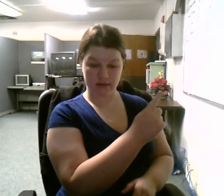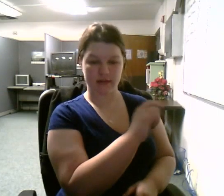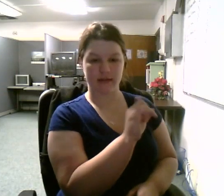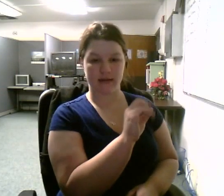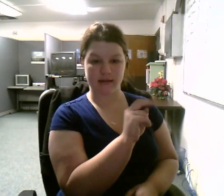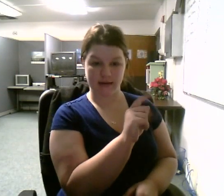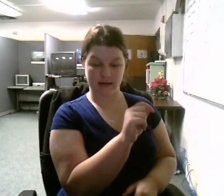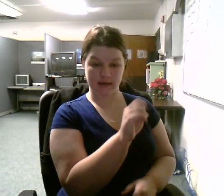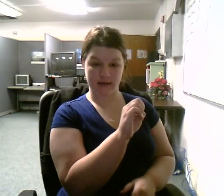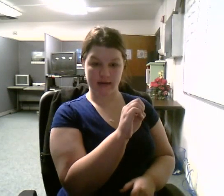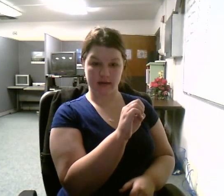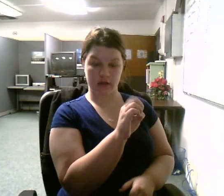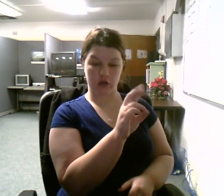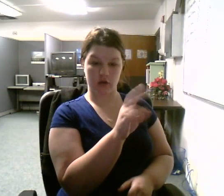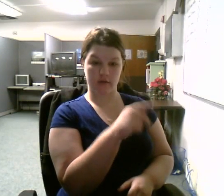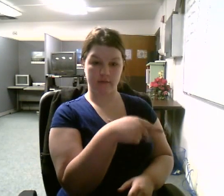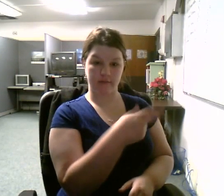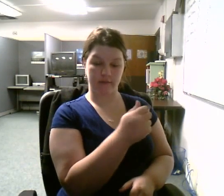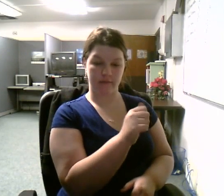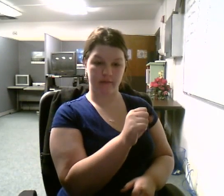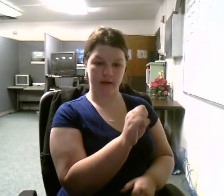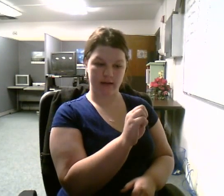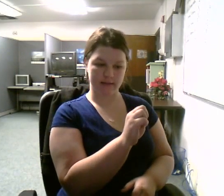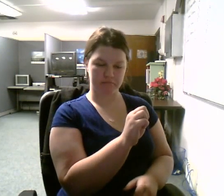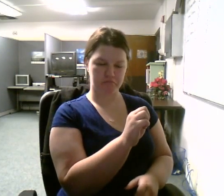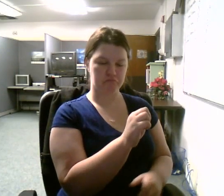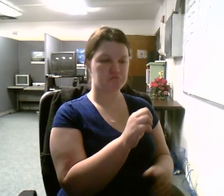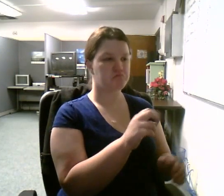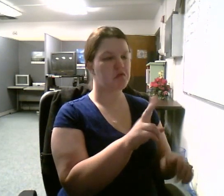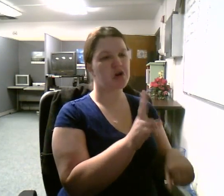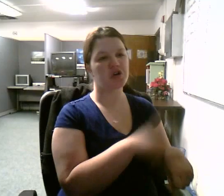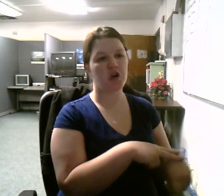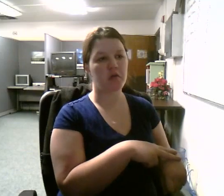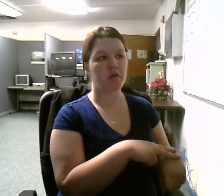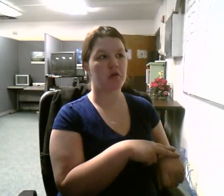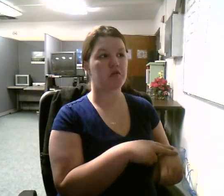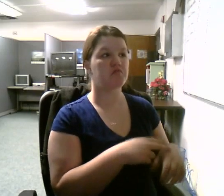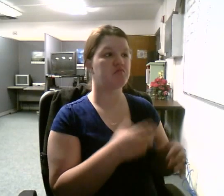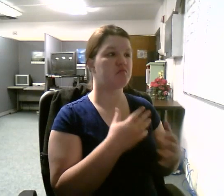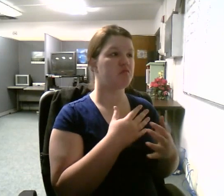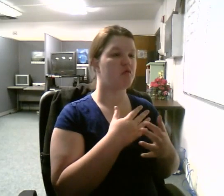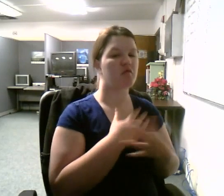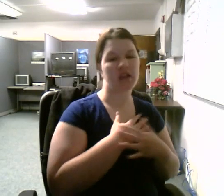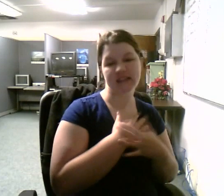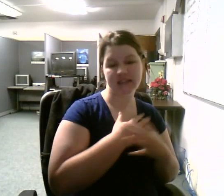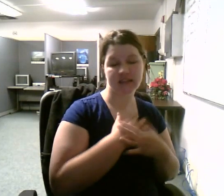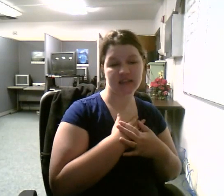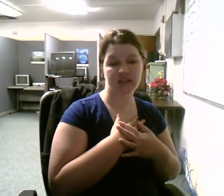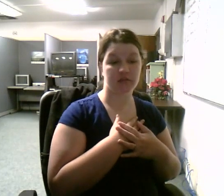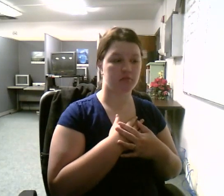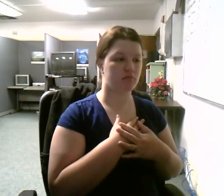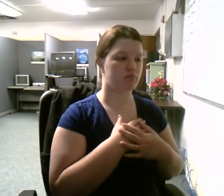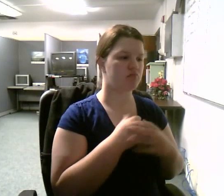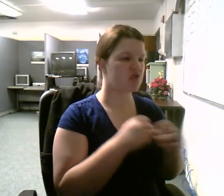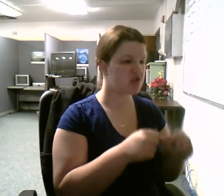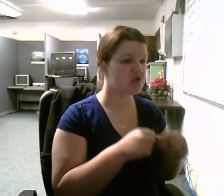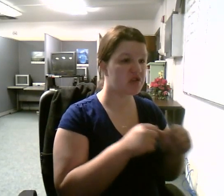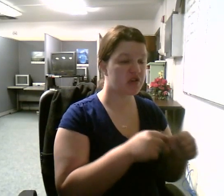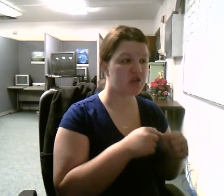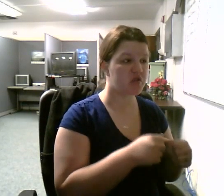cell. It's its resting state. It's just going about its business of just surviving and making sure it has all the nutrients and energy it